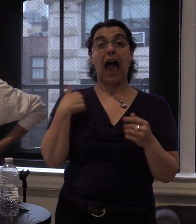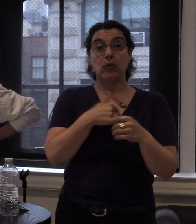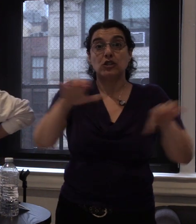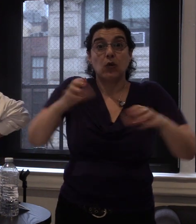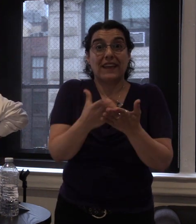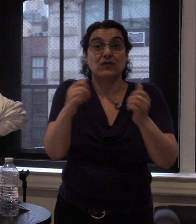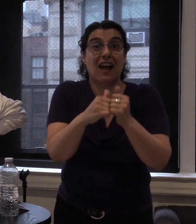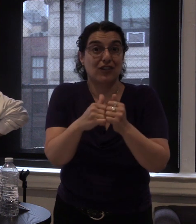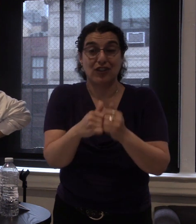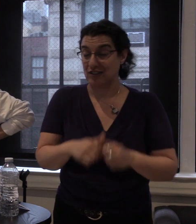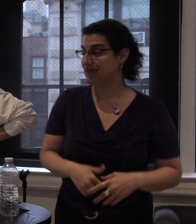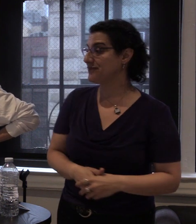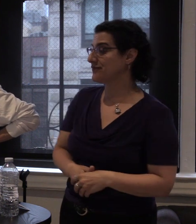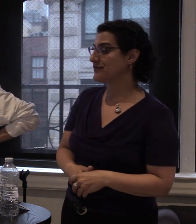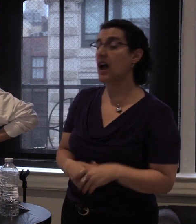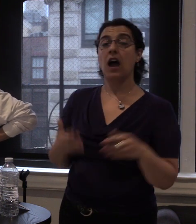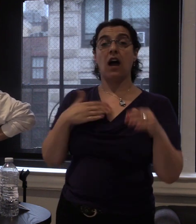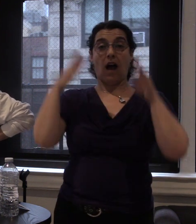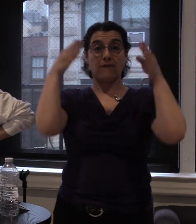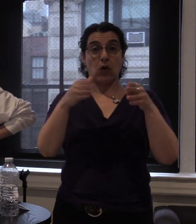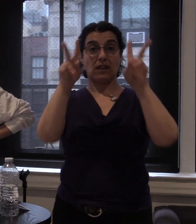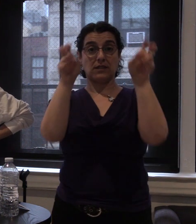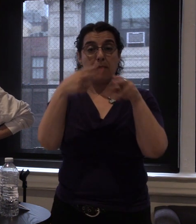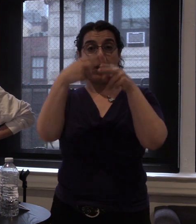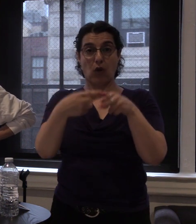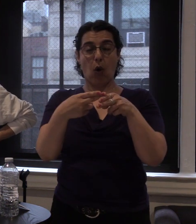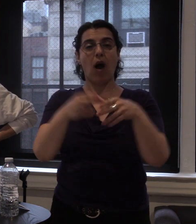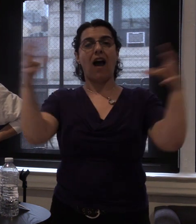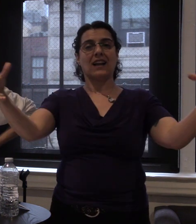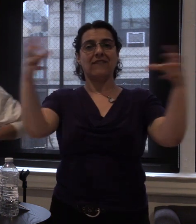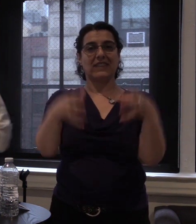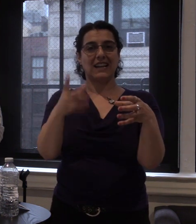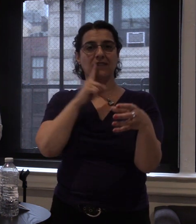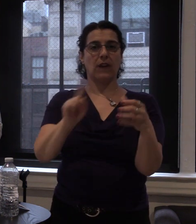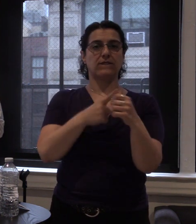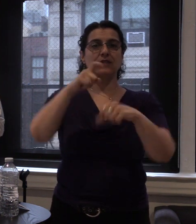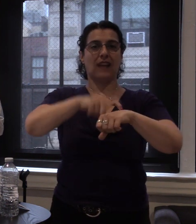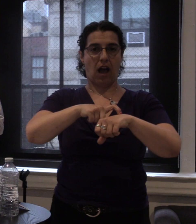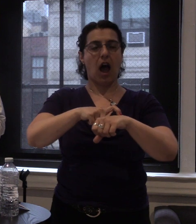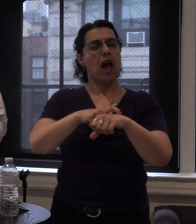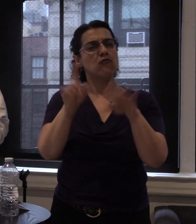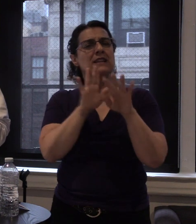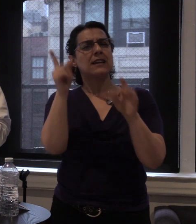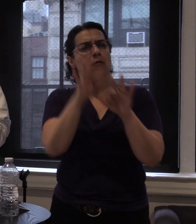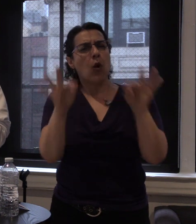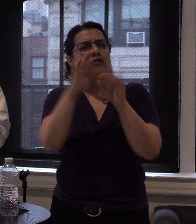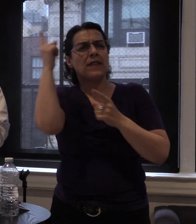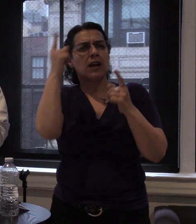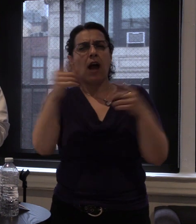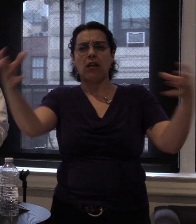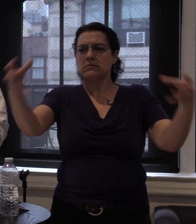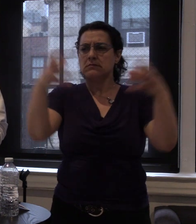things. And I focus on the topic called convening for the first time. It was really important to think about what